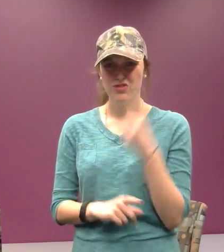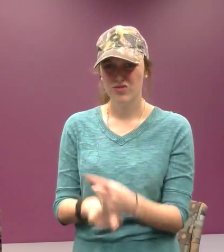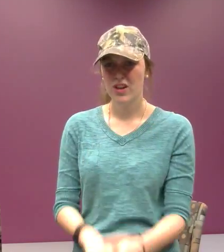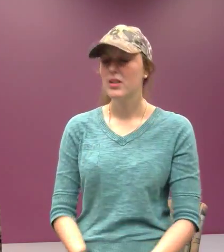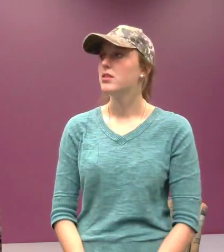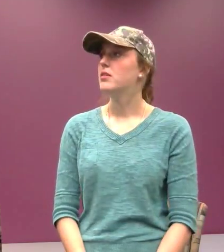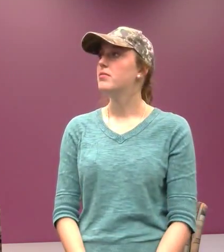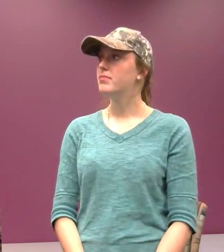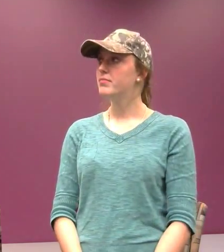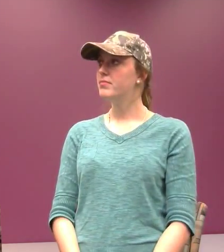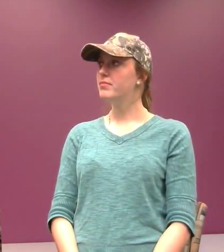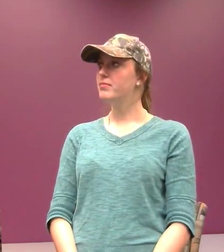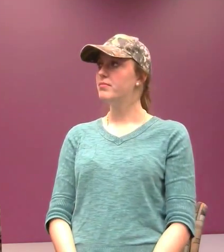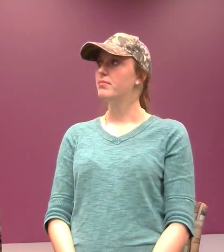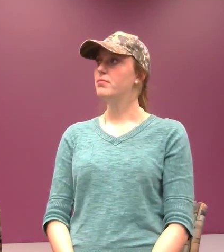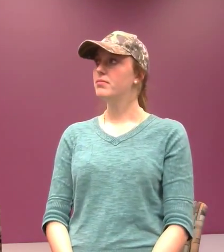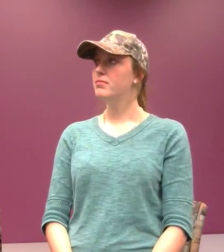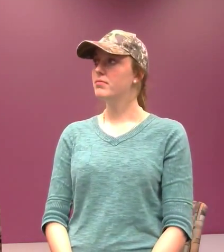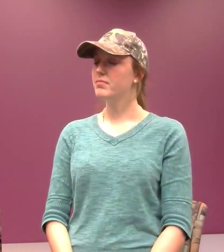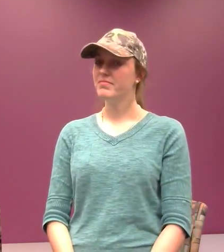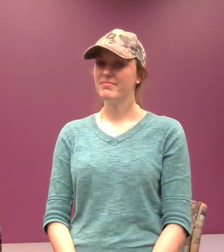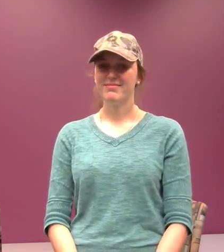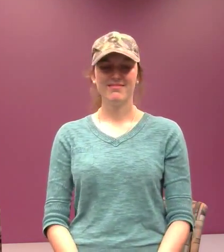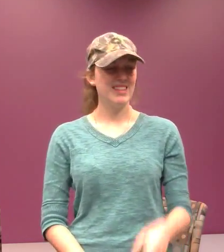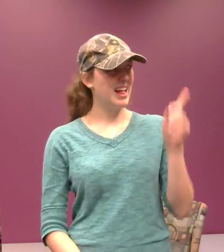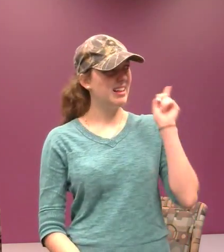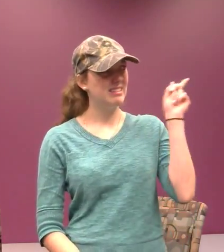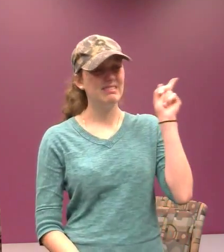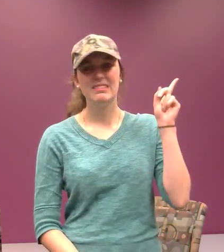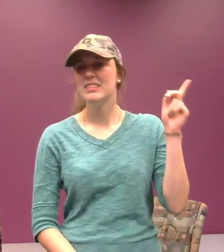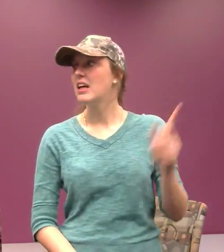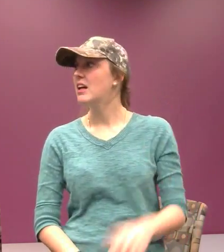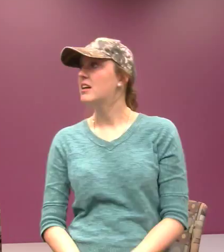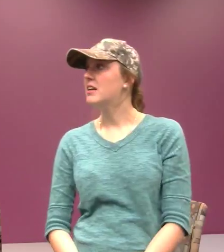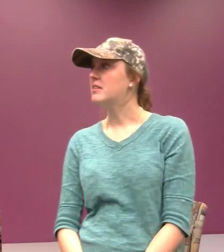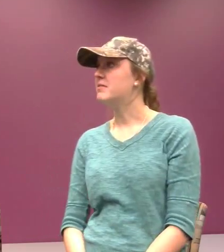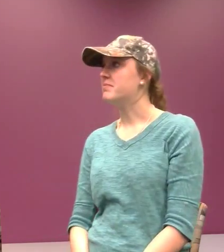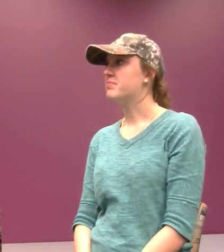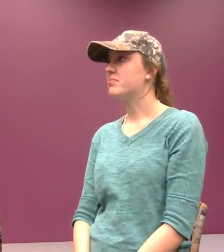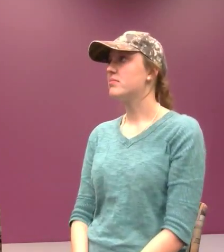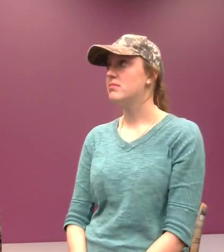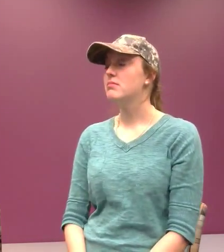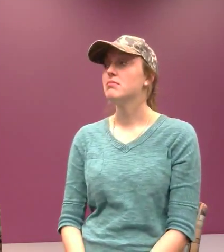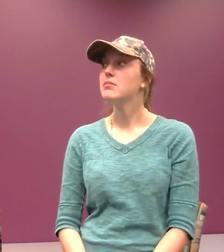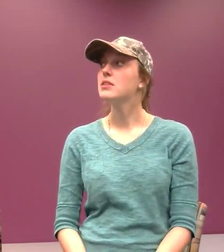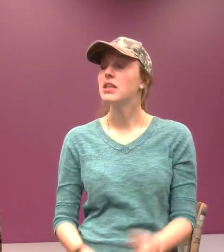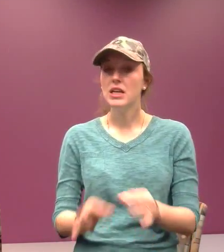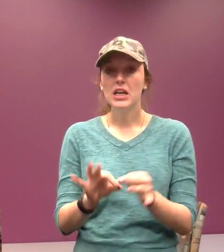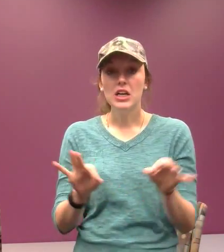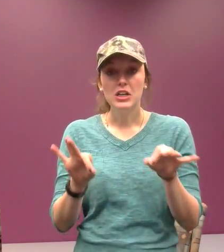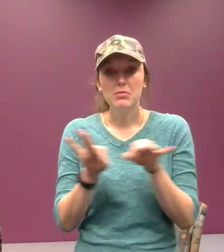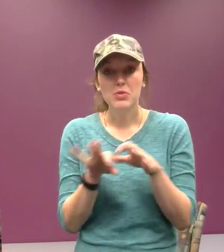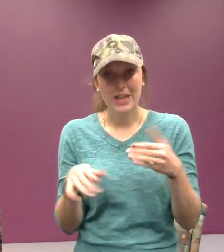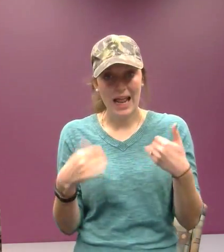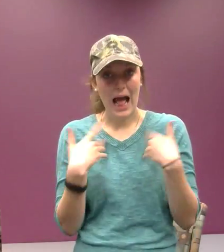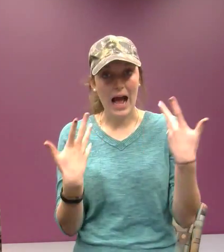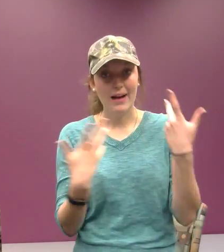Now, this particular property here, I'd like to emphasize that you do actually have quotients of 1. There is